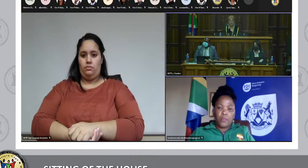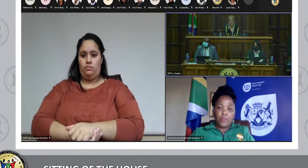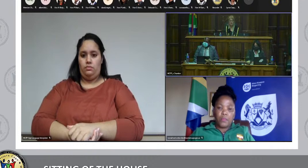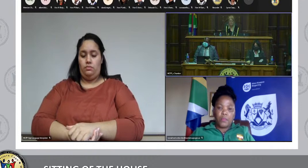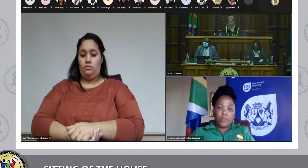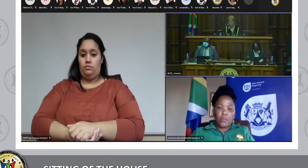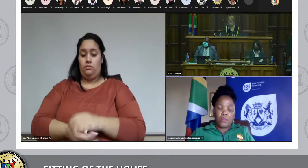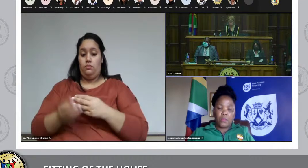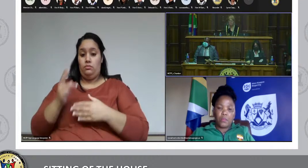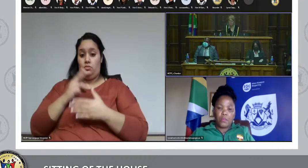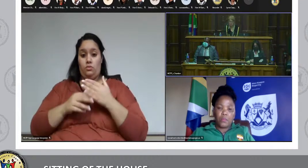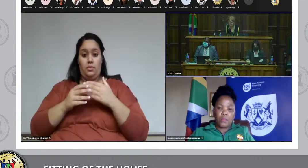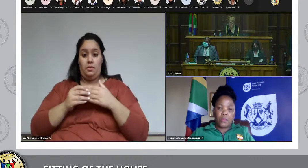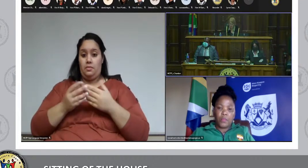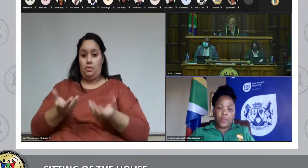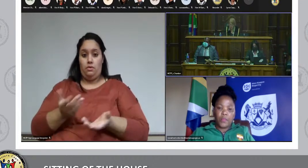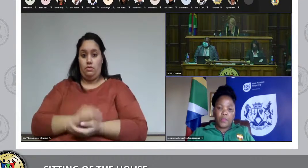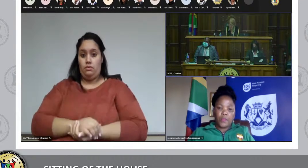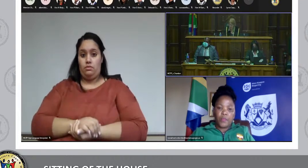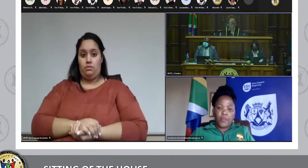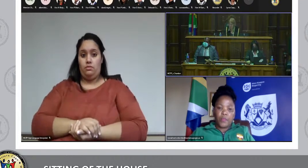Honourable Windvogel?